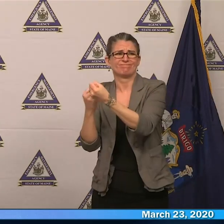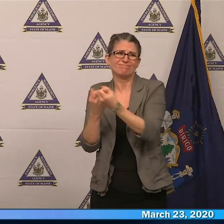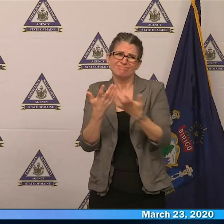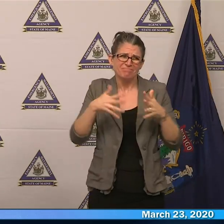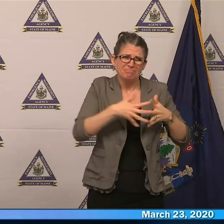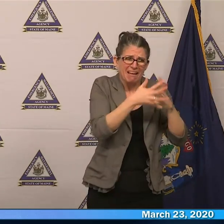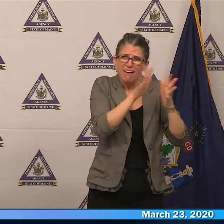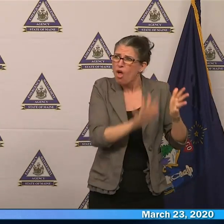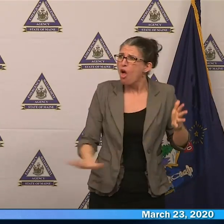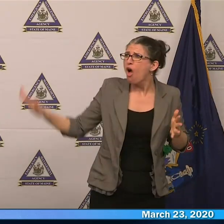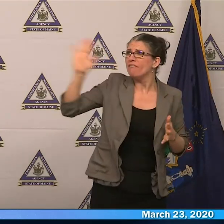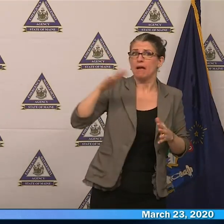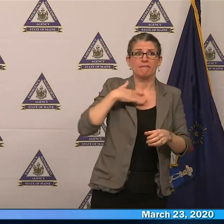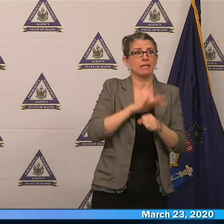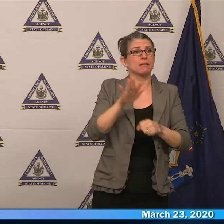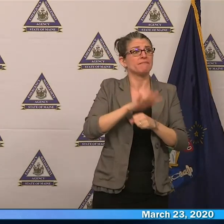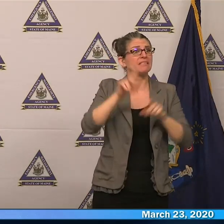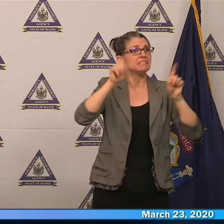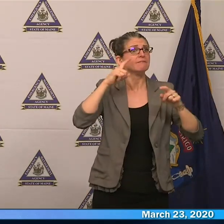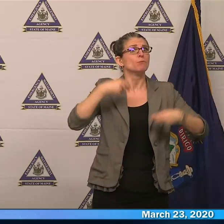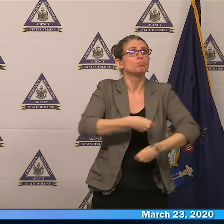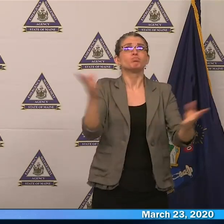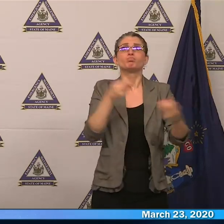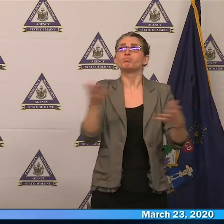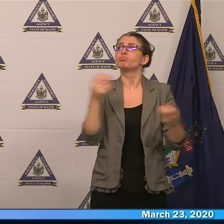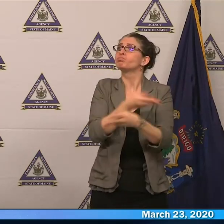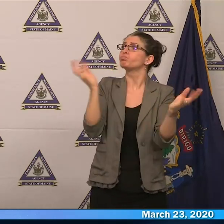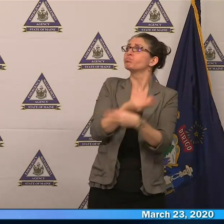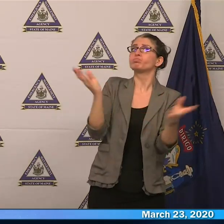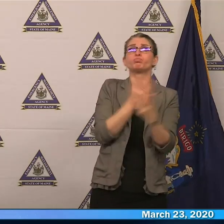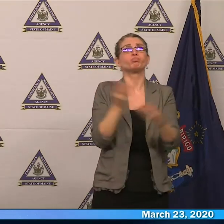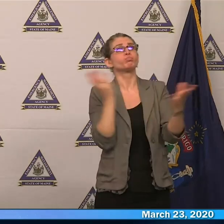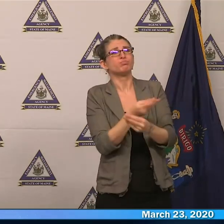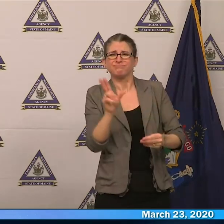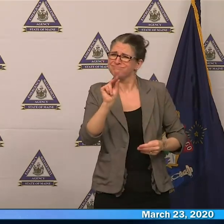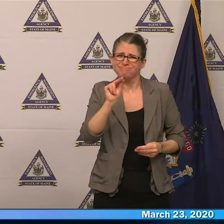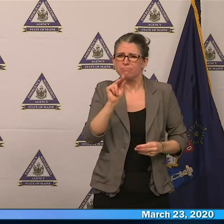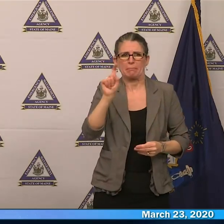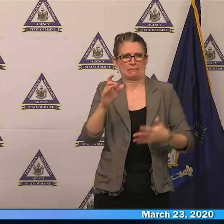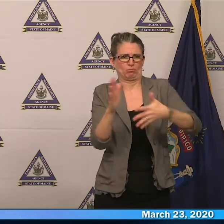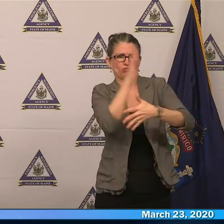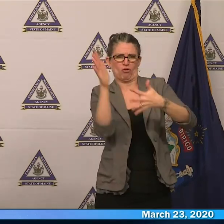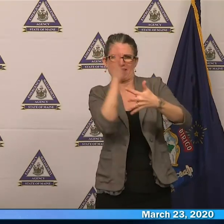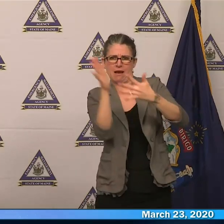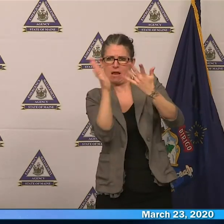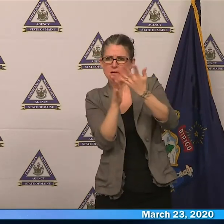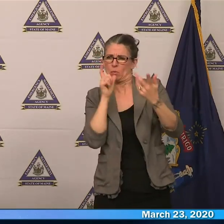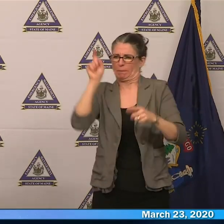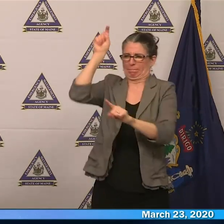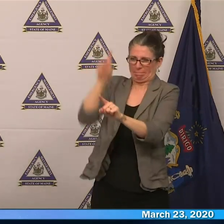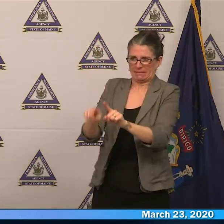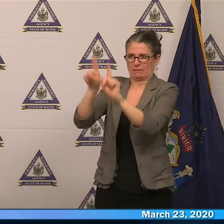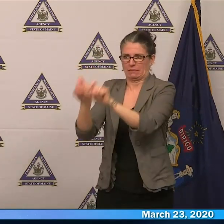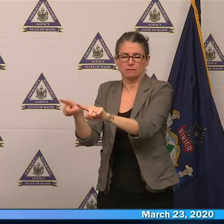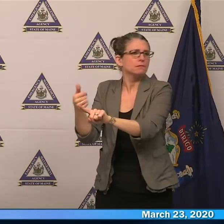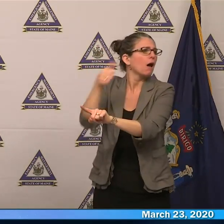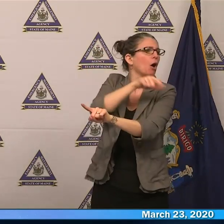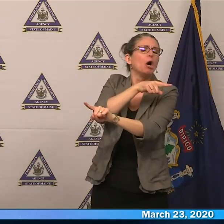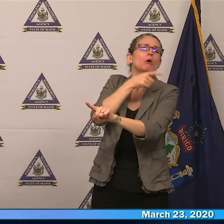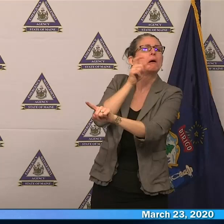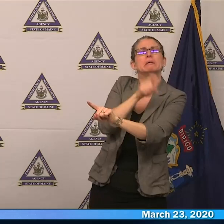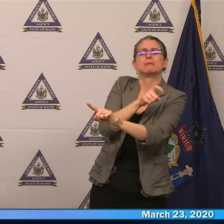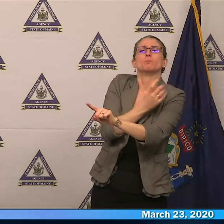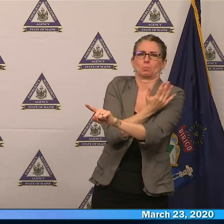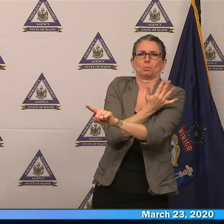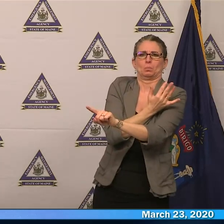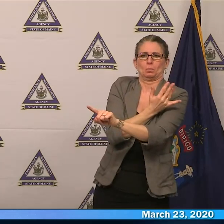we've got a plan. And right now, our focus is on two areas to try to speed up the testing. First